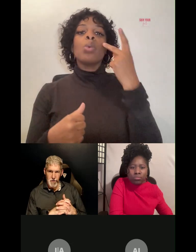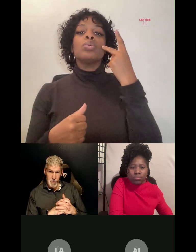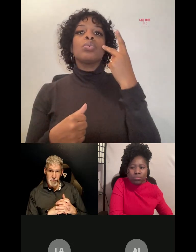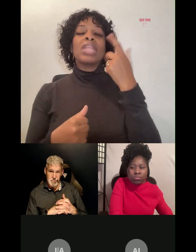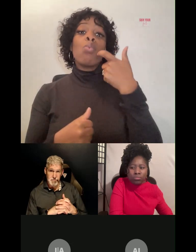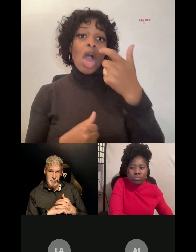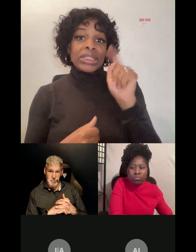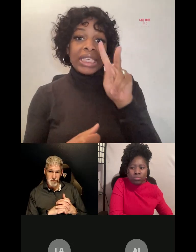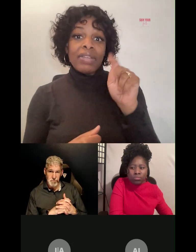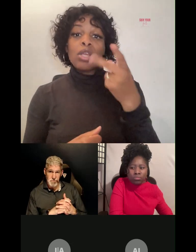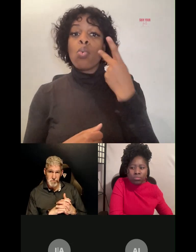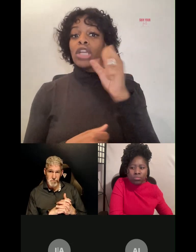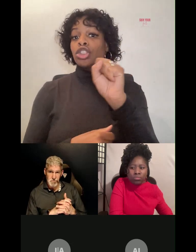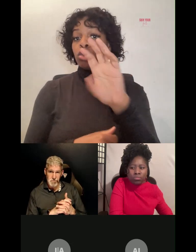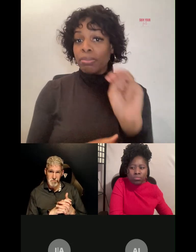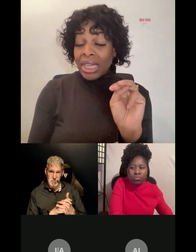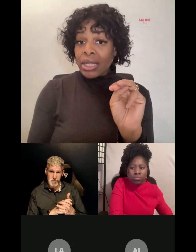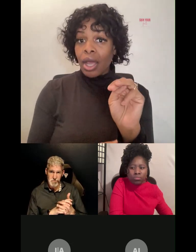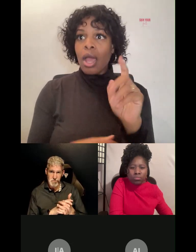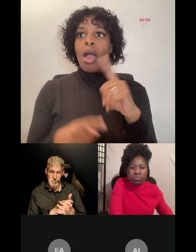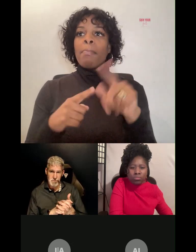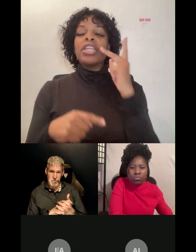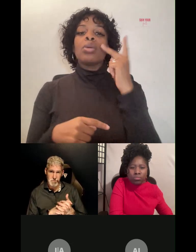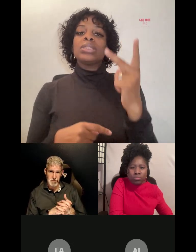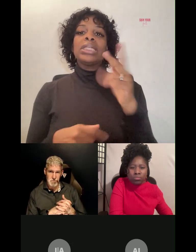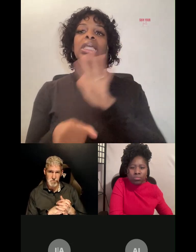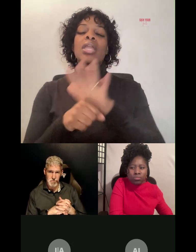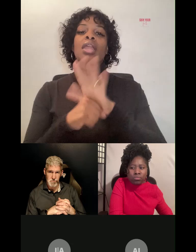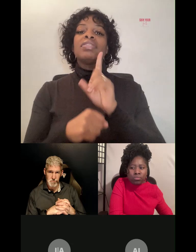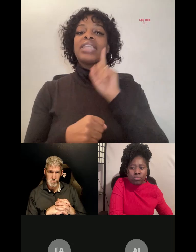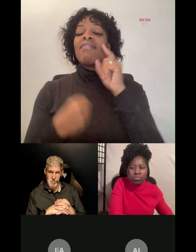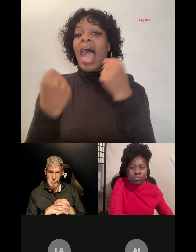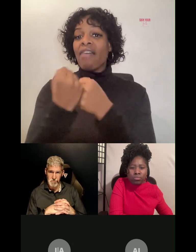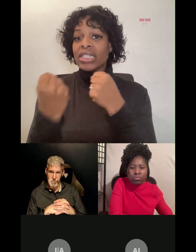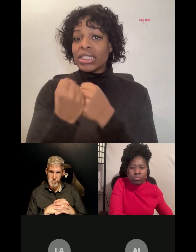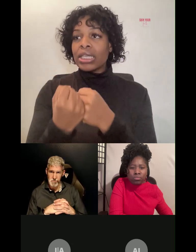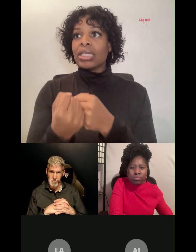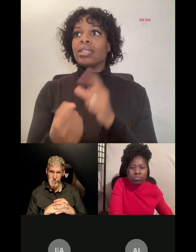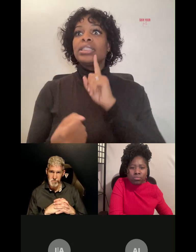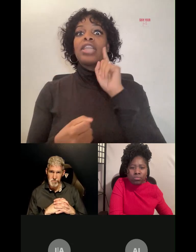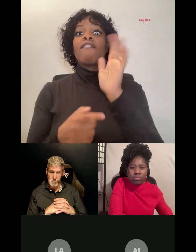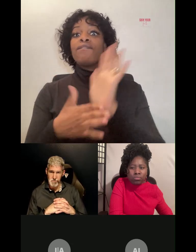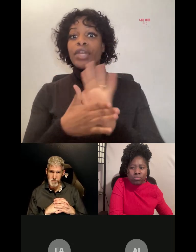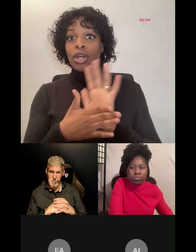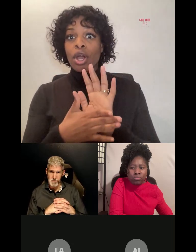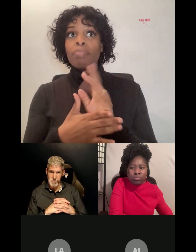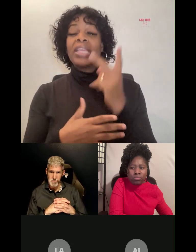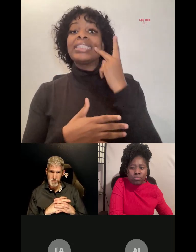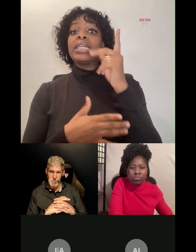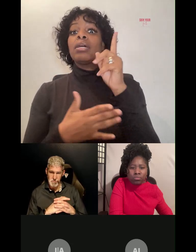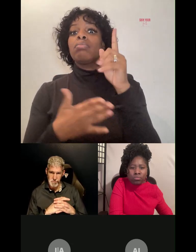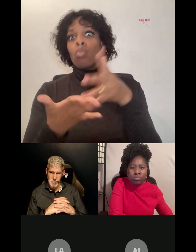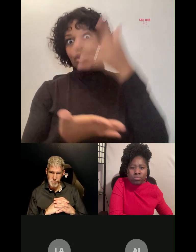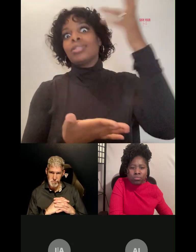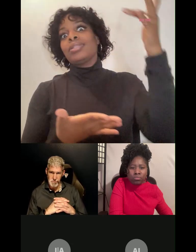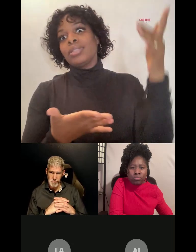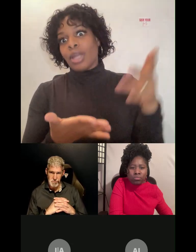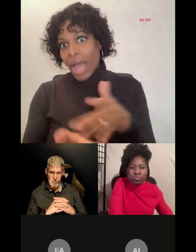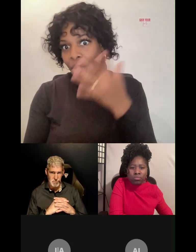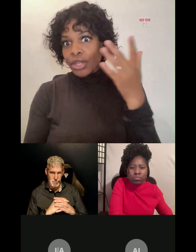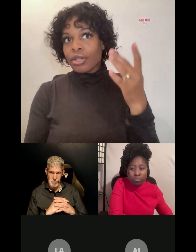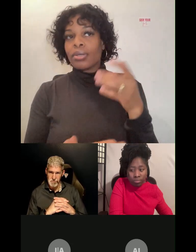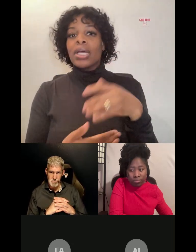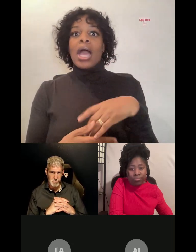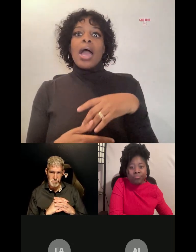and they watch TV, watch social media, but they don't see enough deaf advocacy, deaf film. They see it once